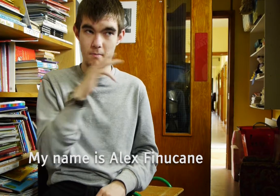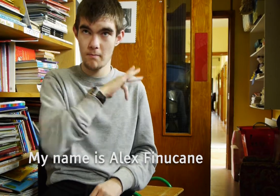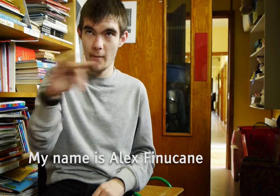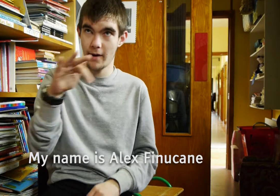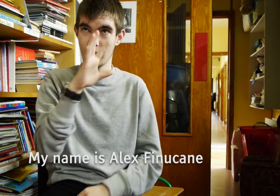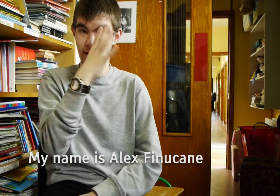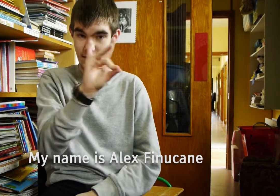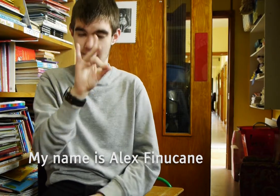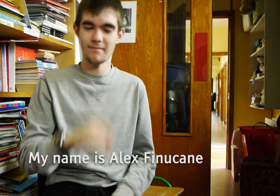Well. Lucan. Hey.